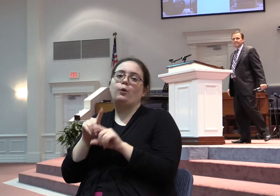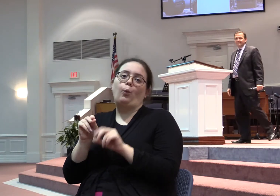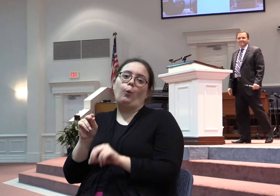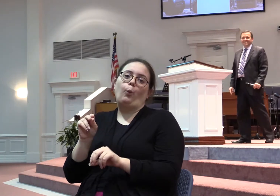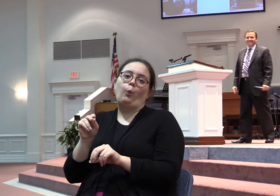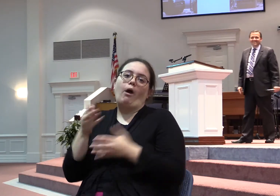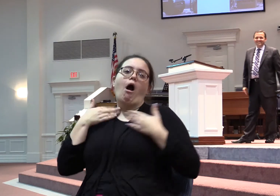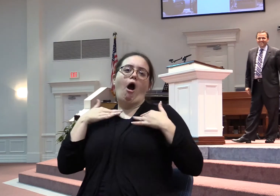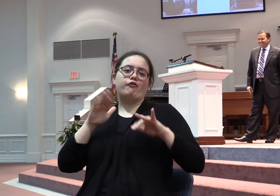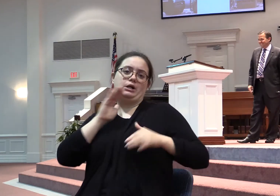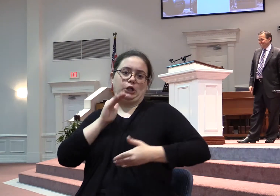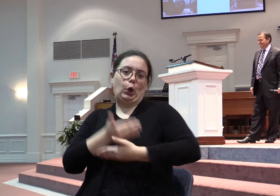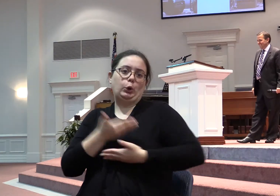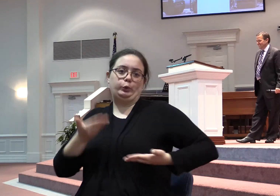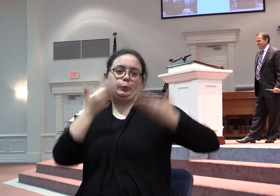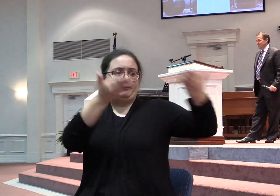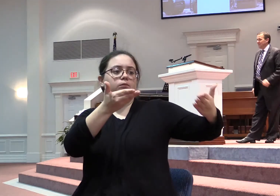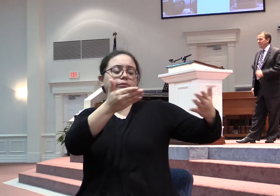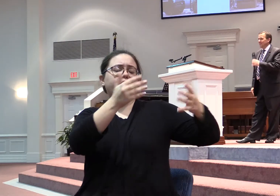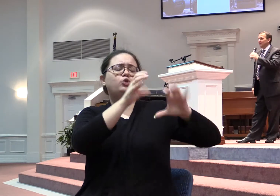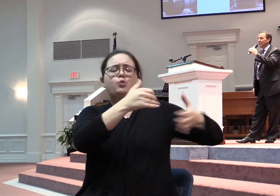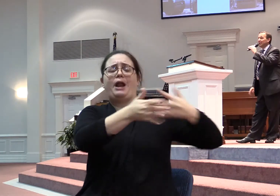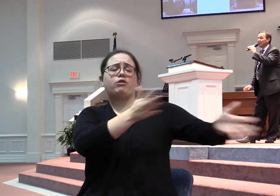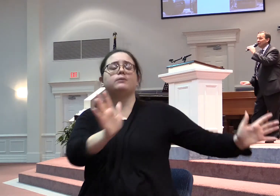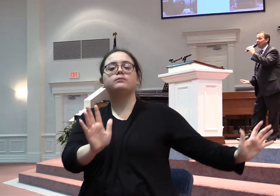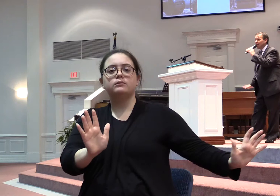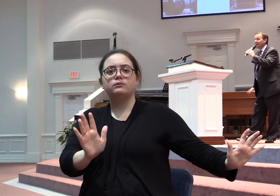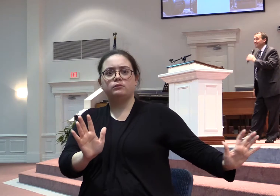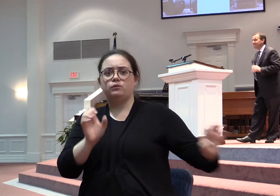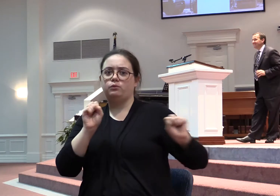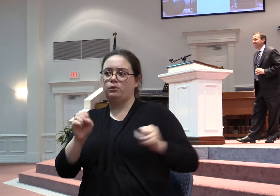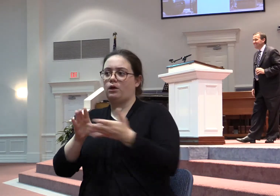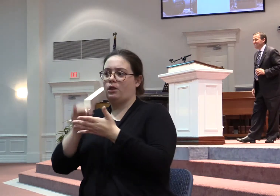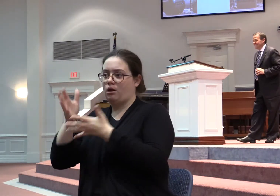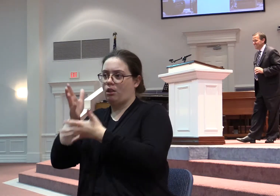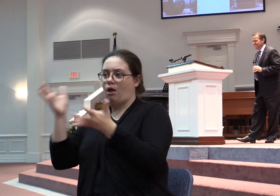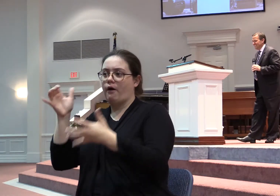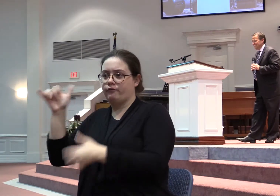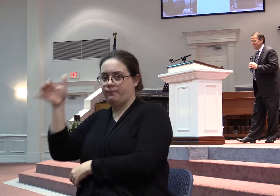Amen. Amen. Wow. We can learn a lot.